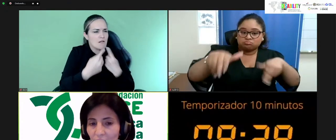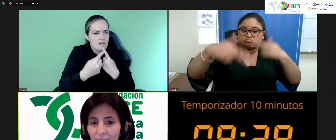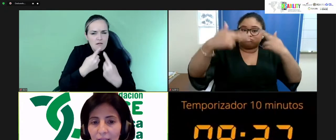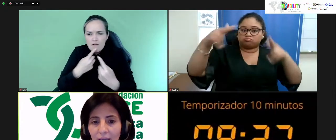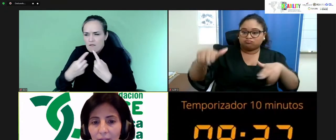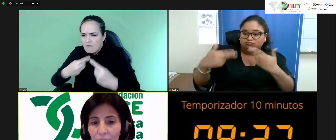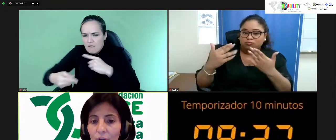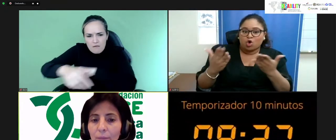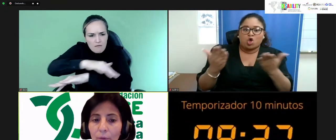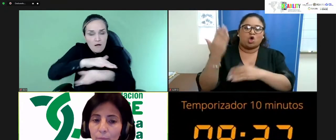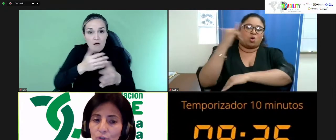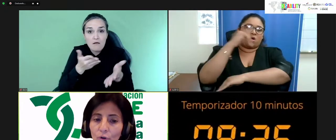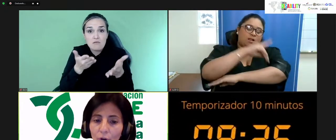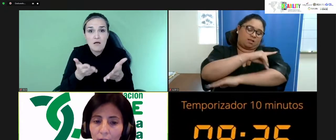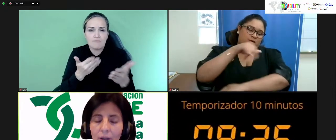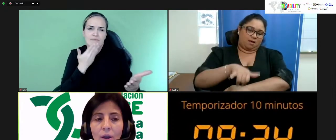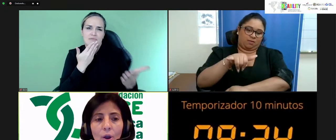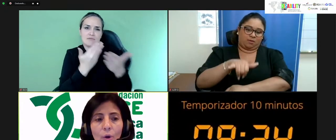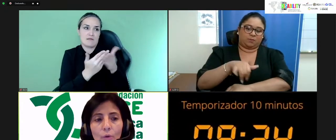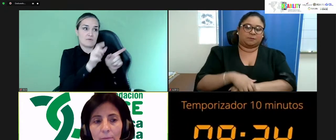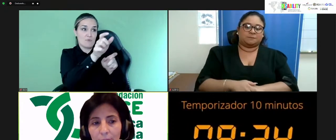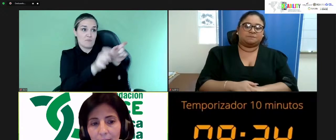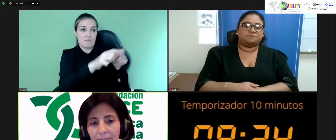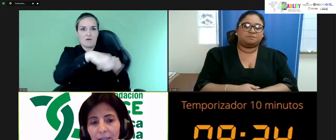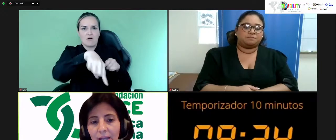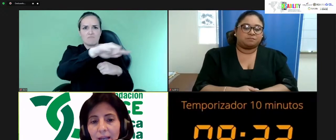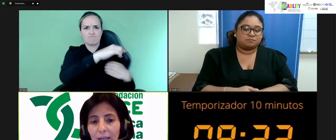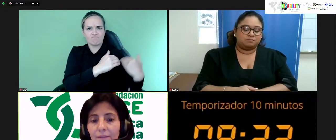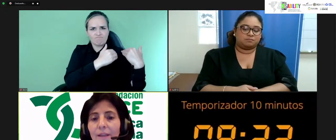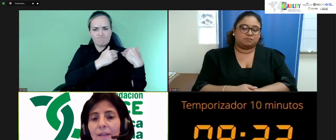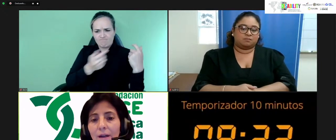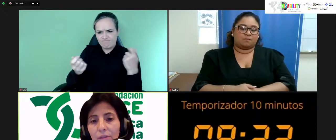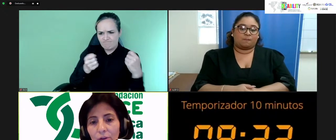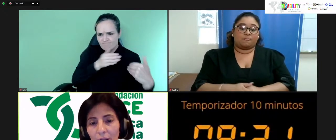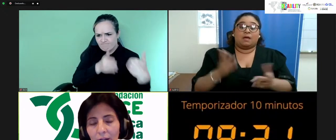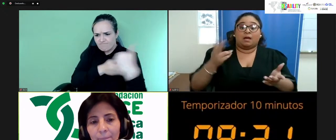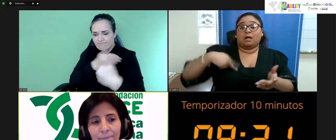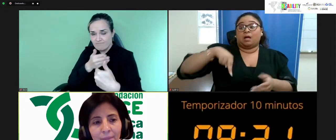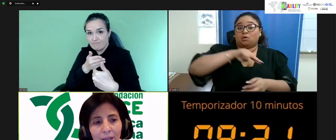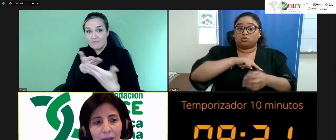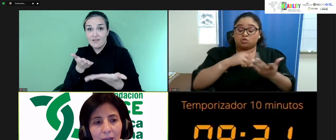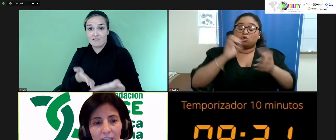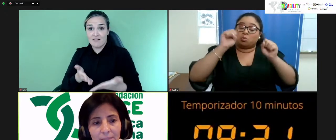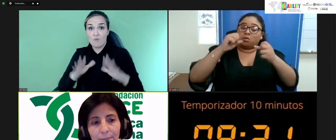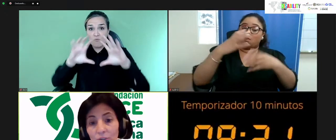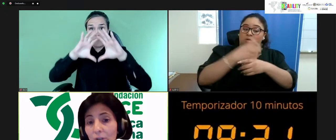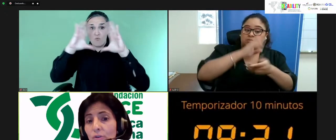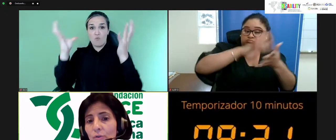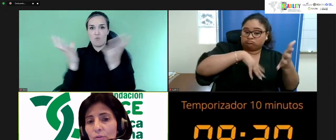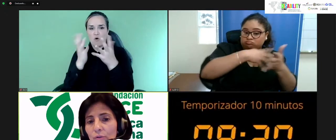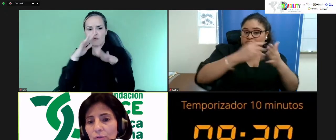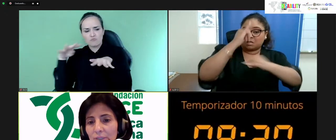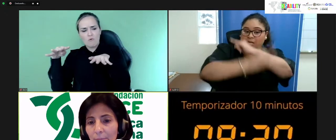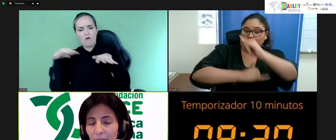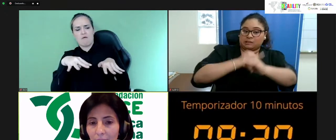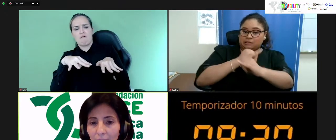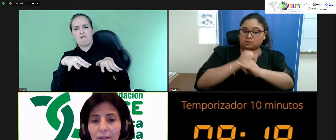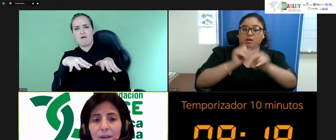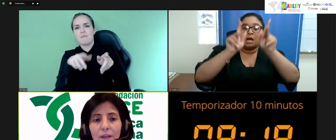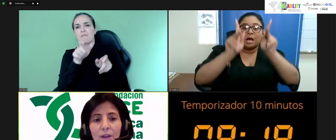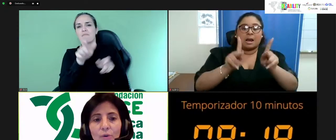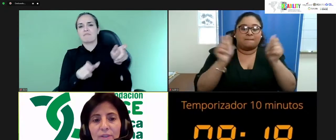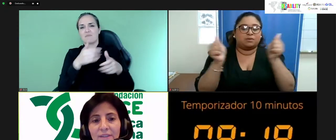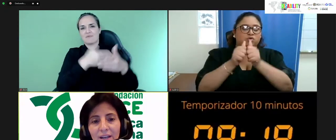for dialogue as the one we have right now for us to have in the international agenda